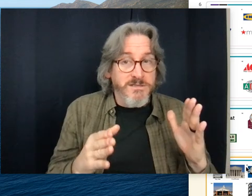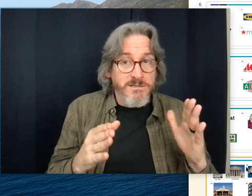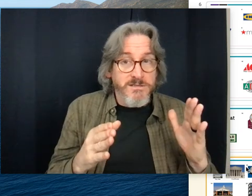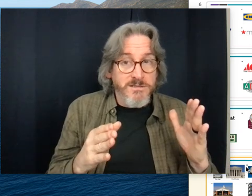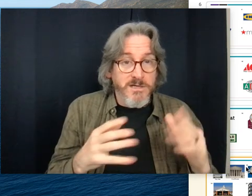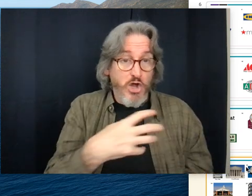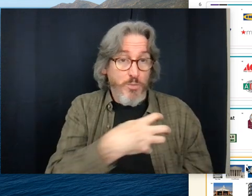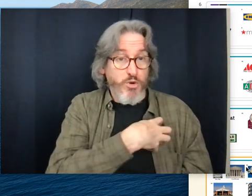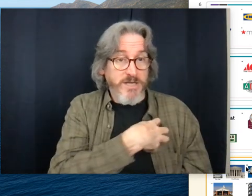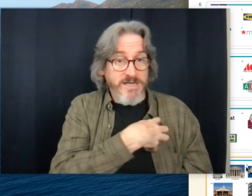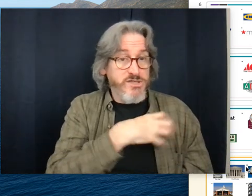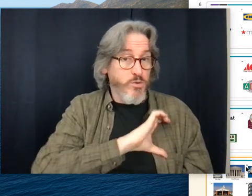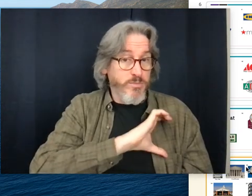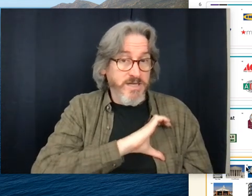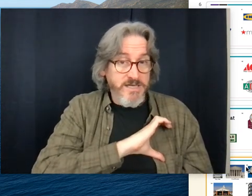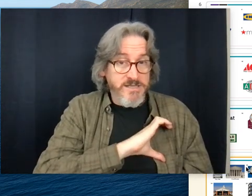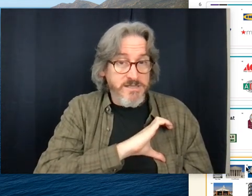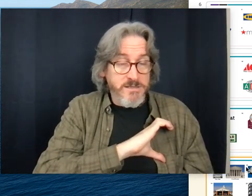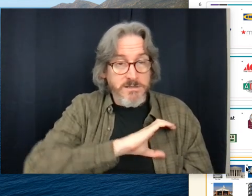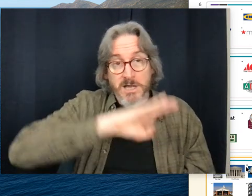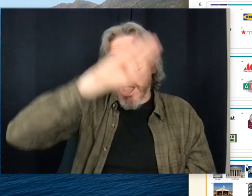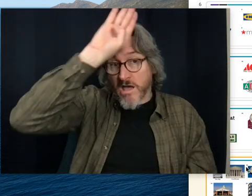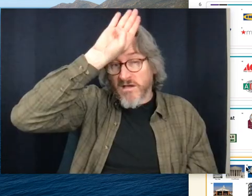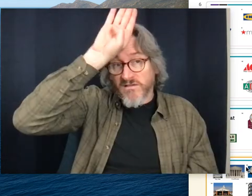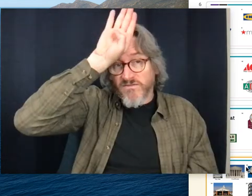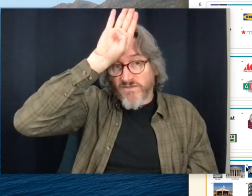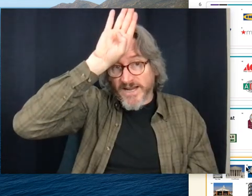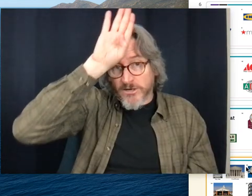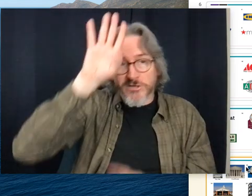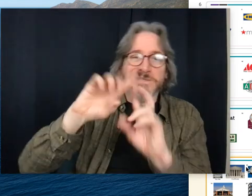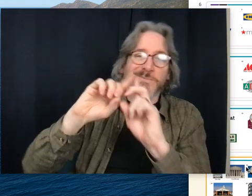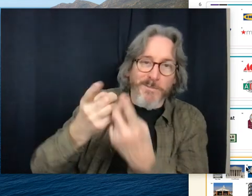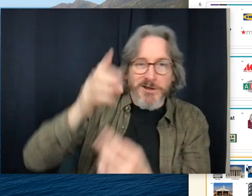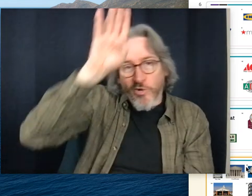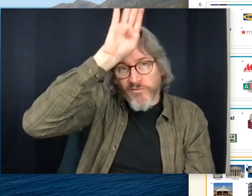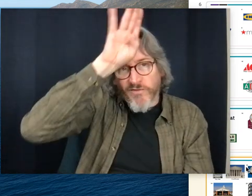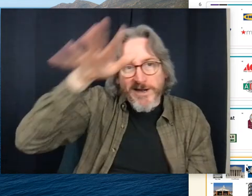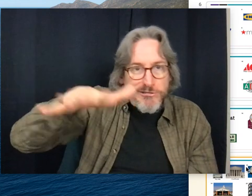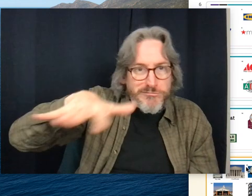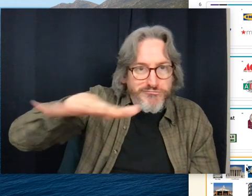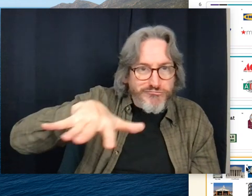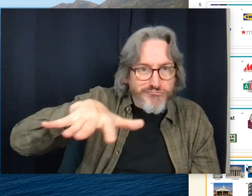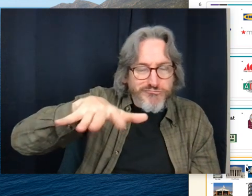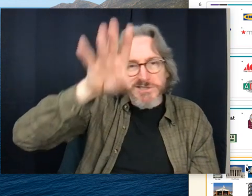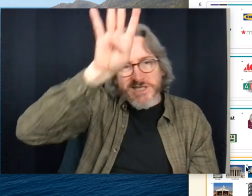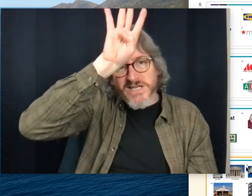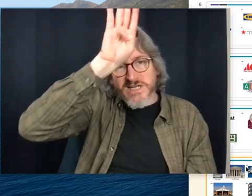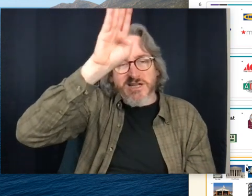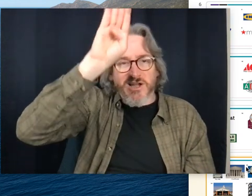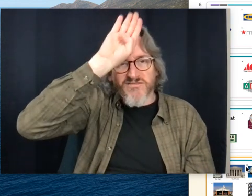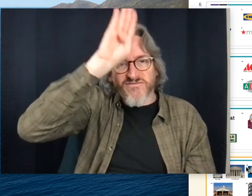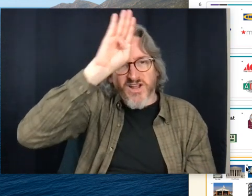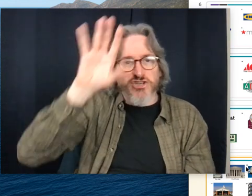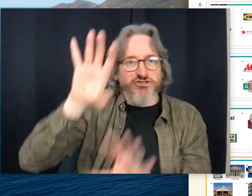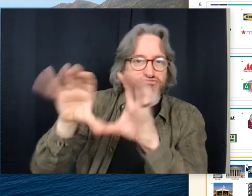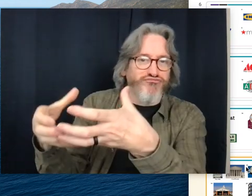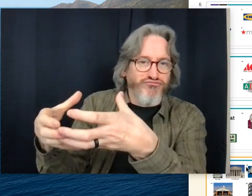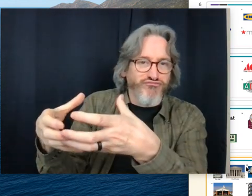courthouse, police or police, fire department or fire,